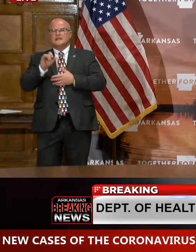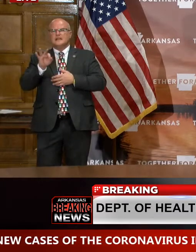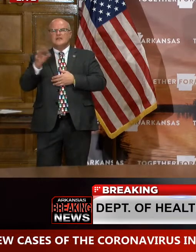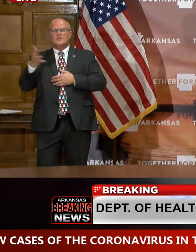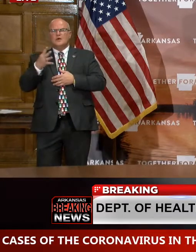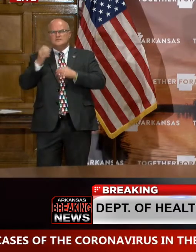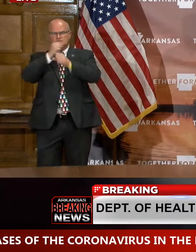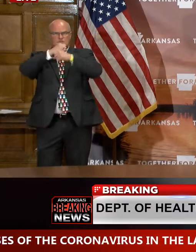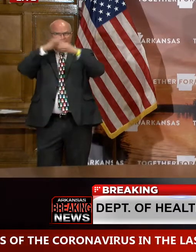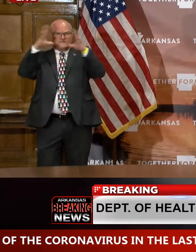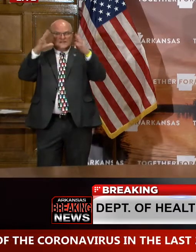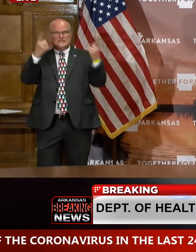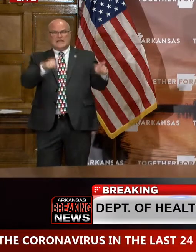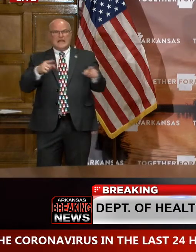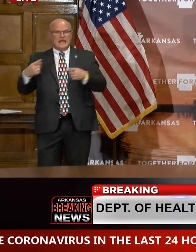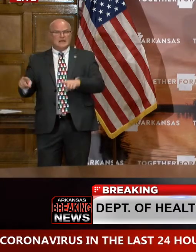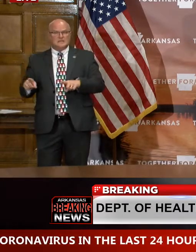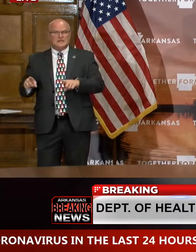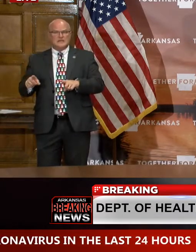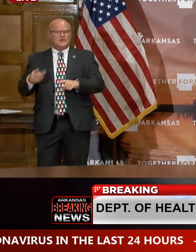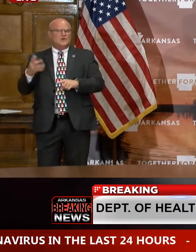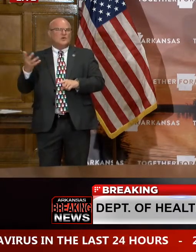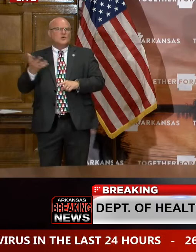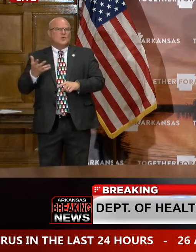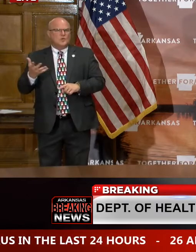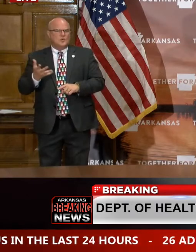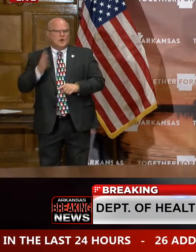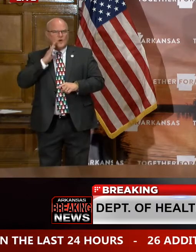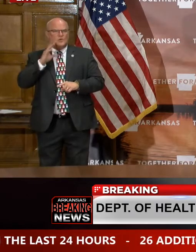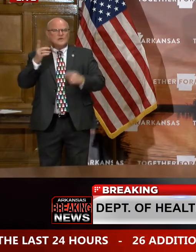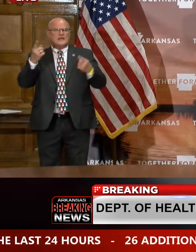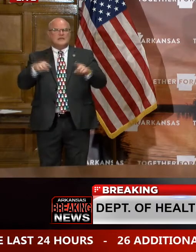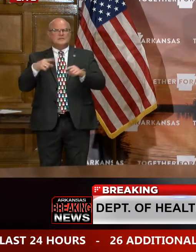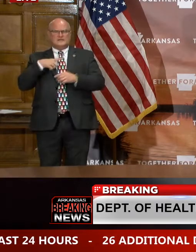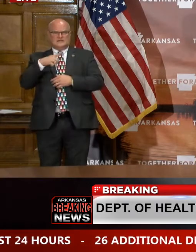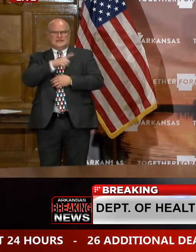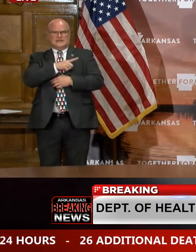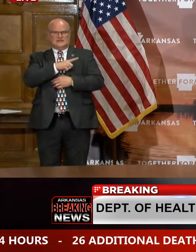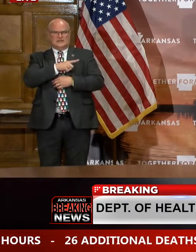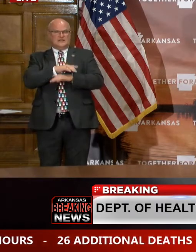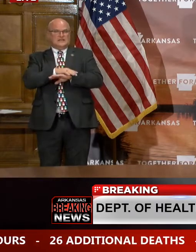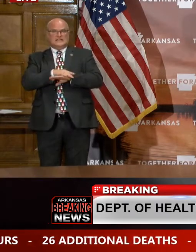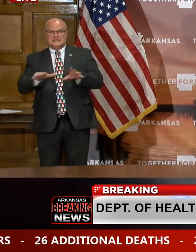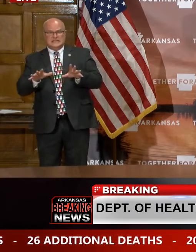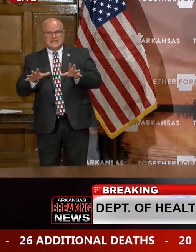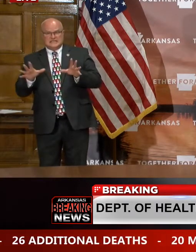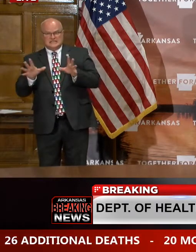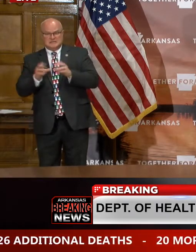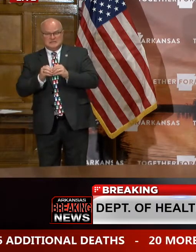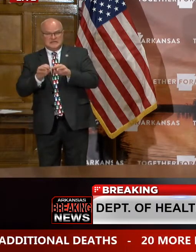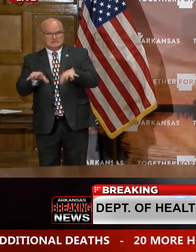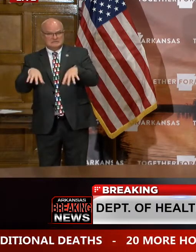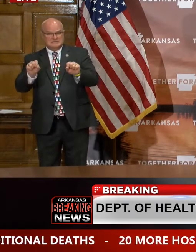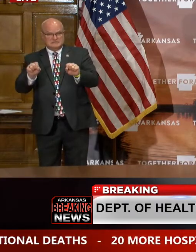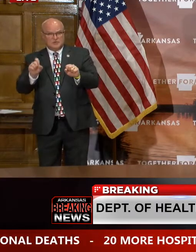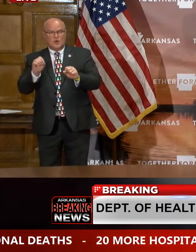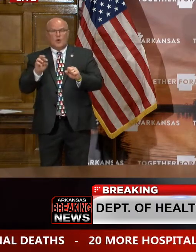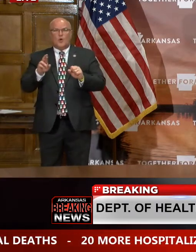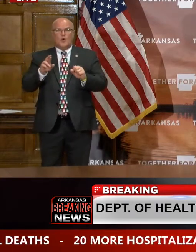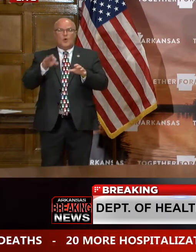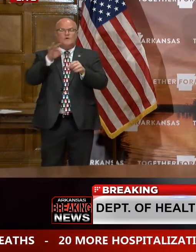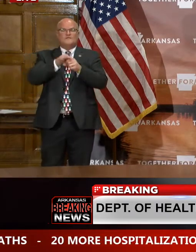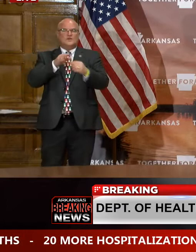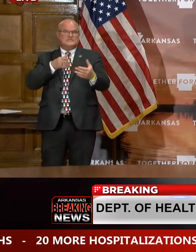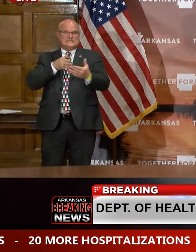What do you envision happening, or I guess what would happen if the legislature either doesn't meet to take this up or